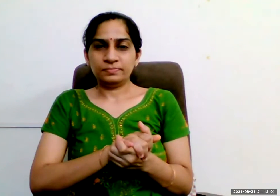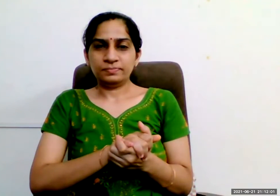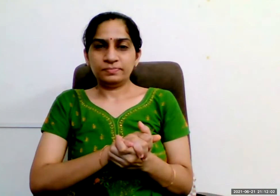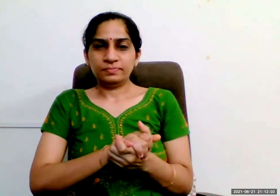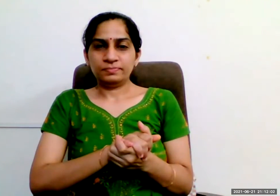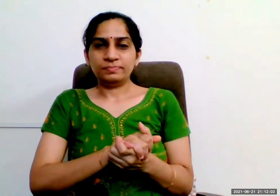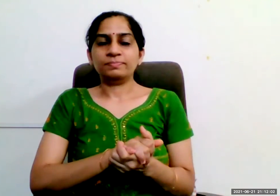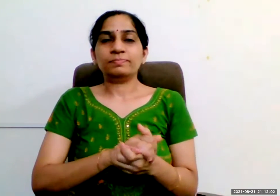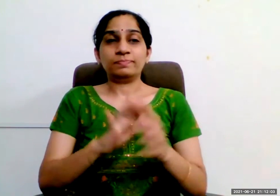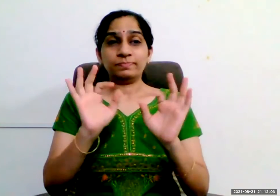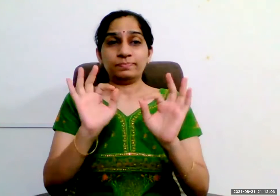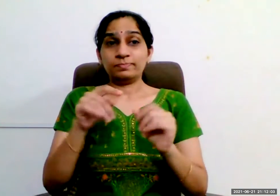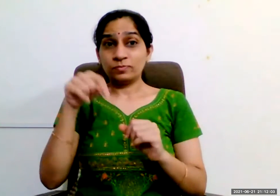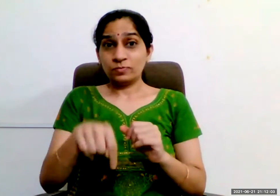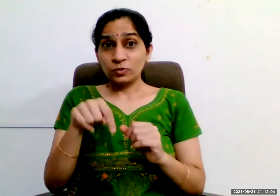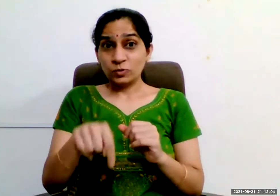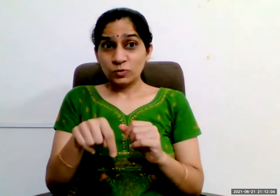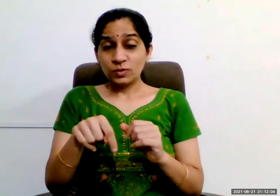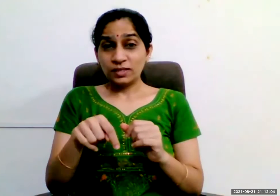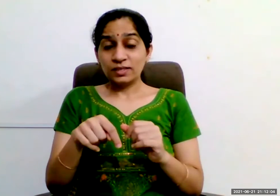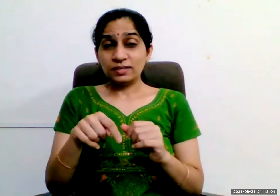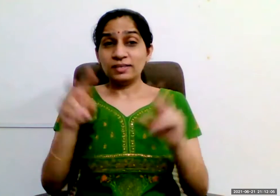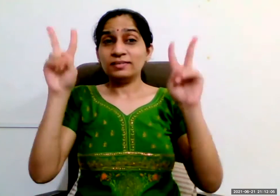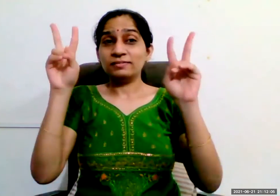Yes, so the session's name for today is Decoding Bhagavad Gita.